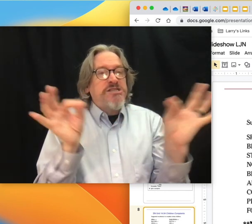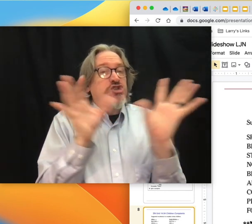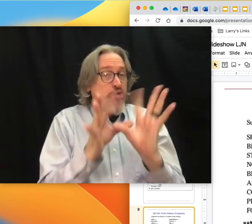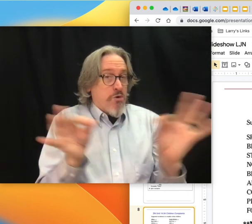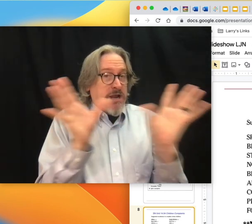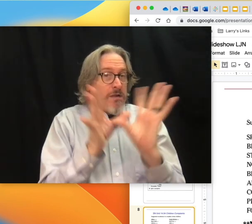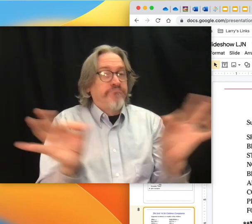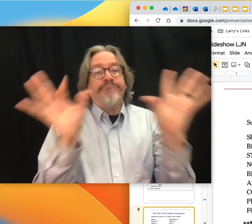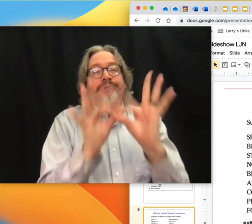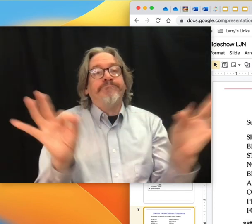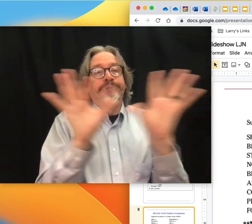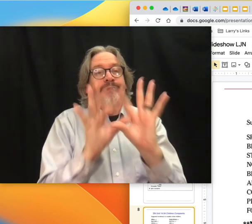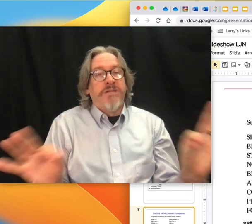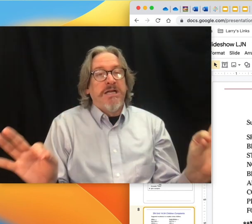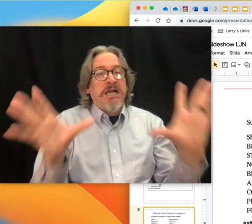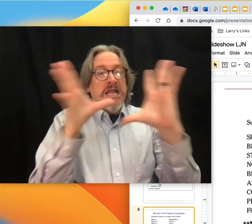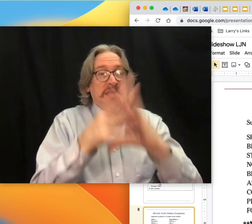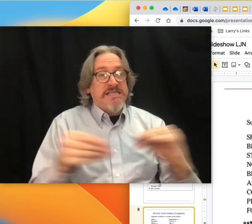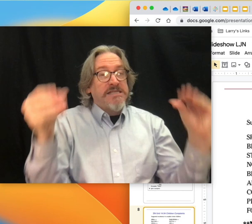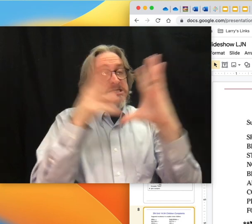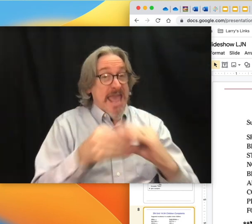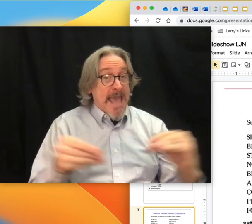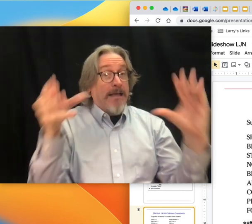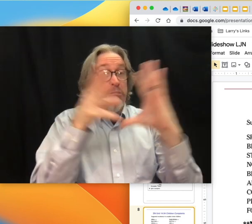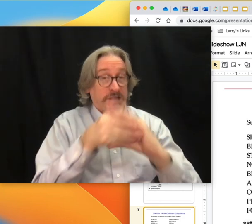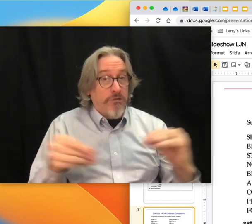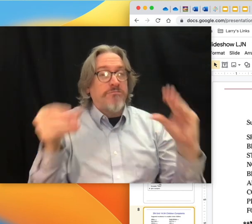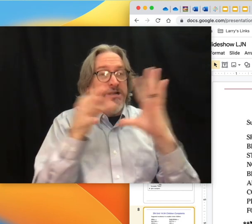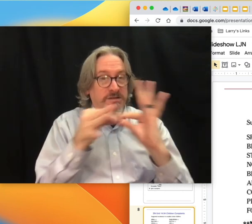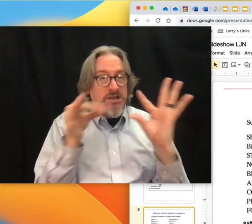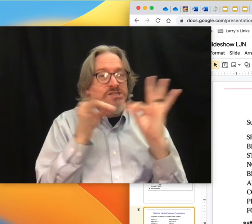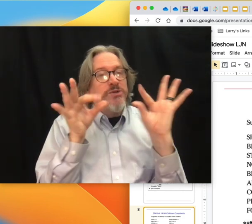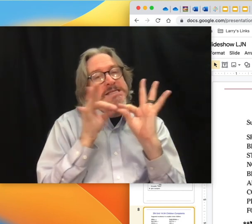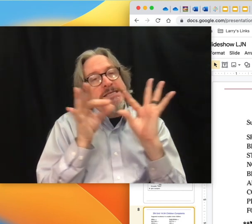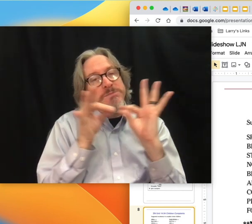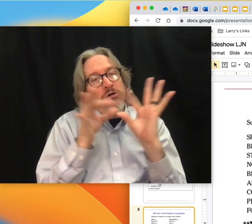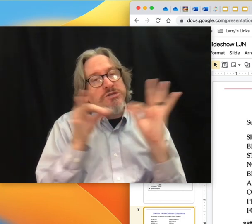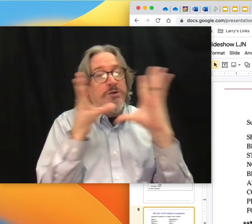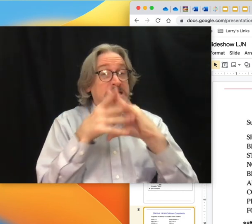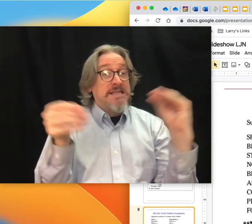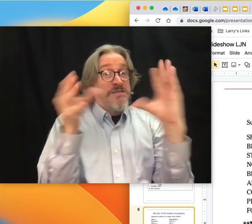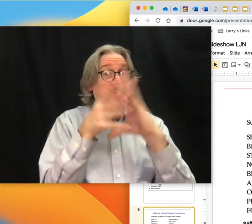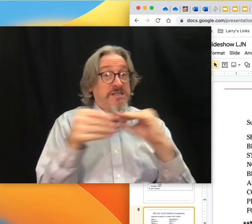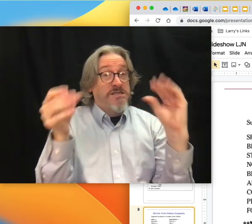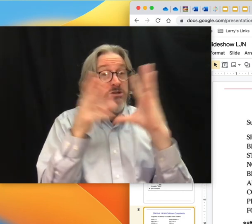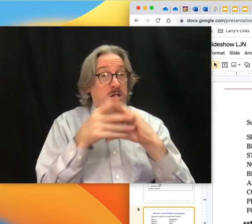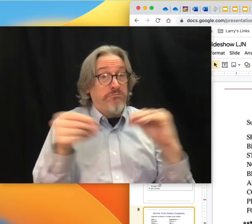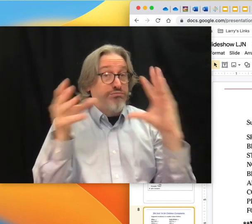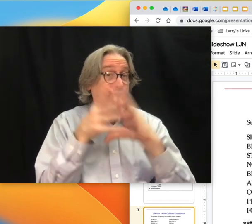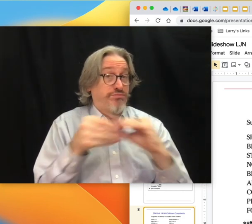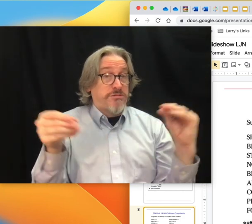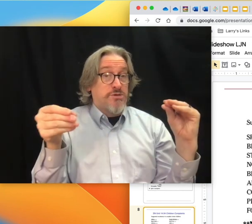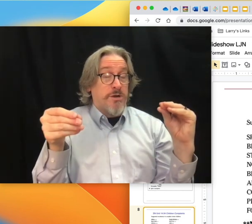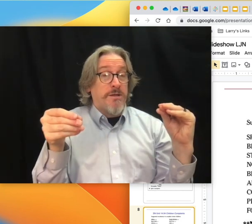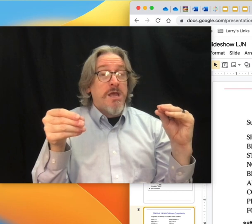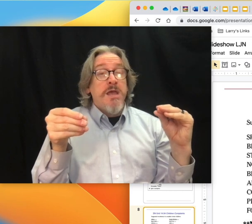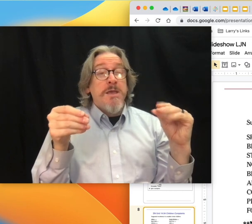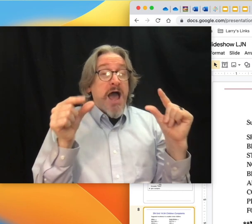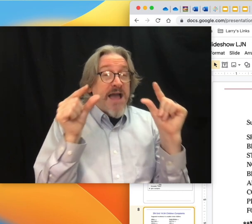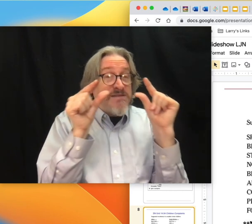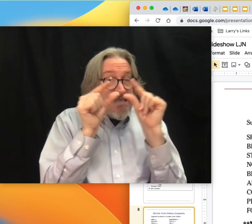This is story. This is tale, you know, right? So this is a smaller story than this one. This is a long